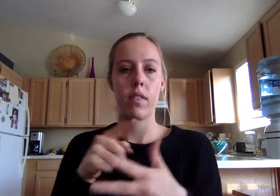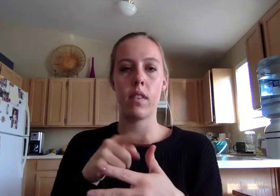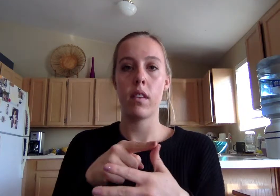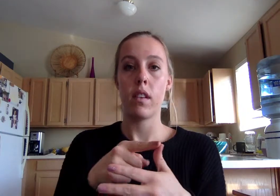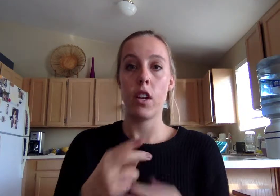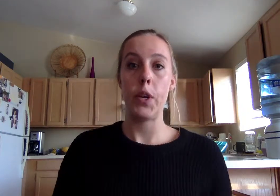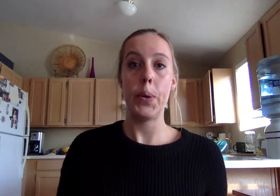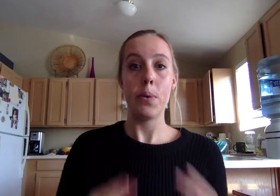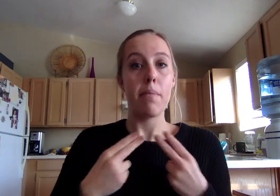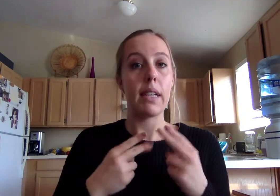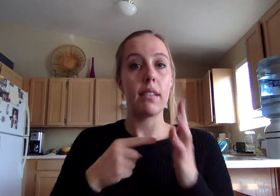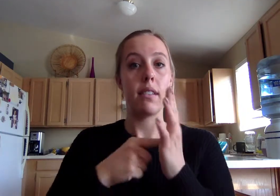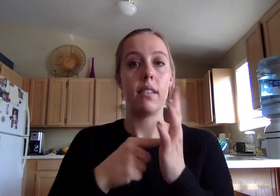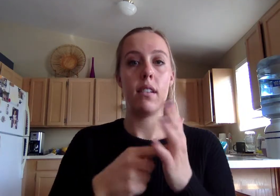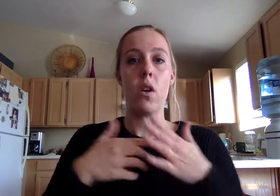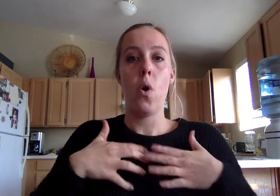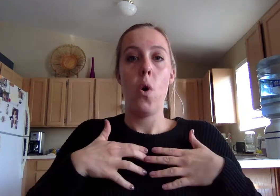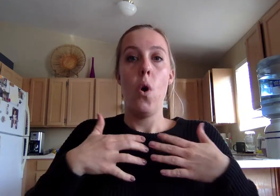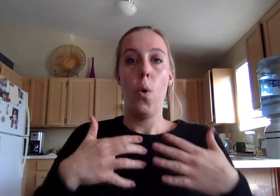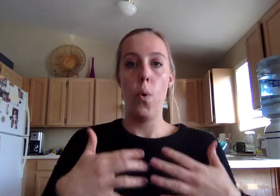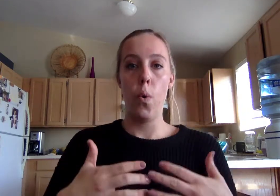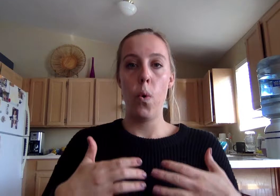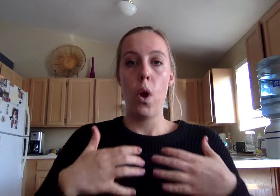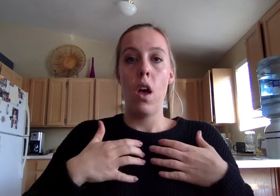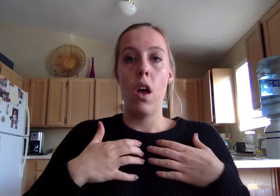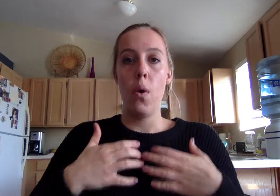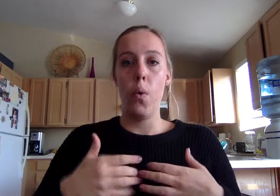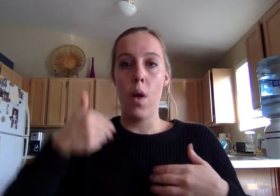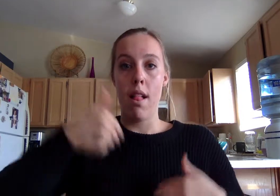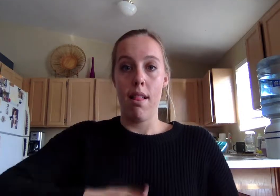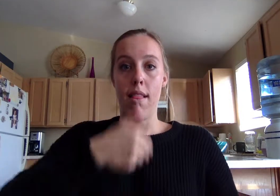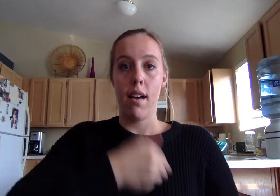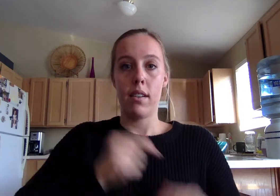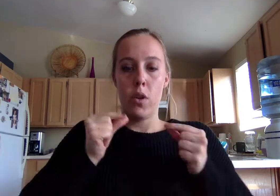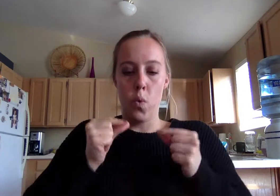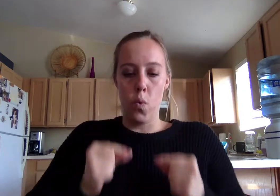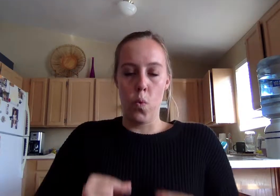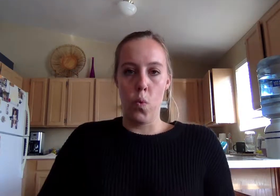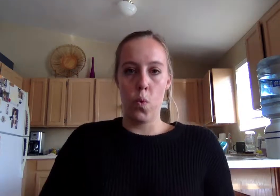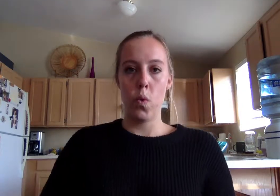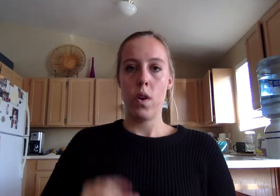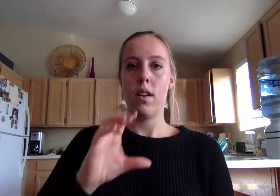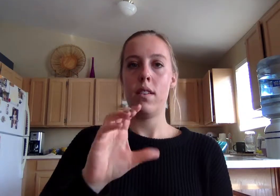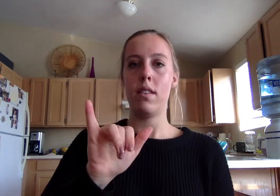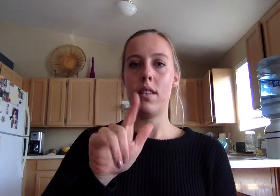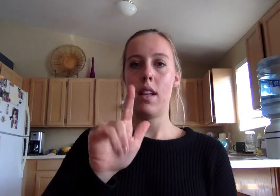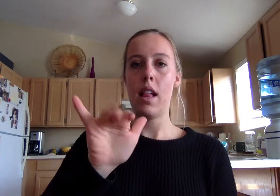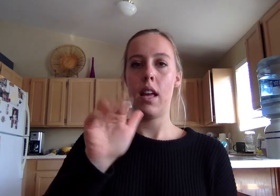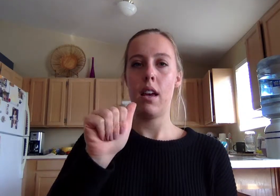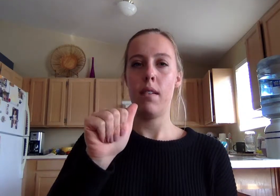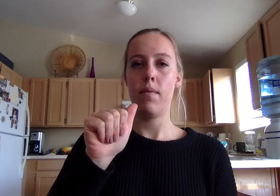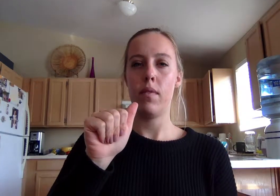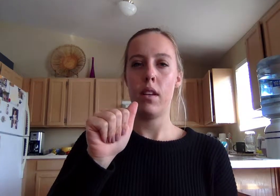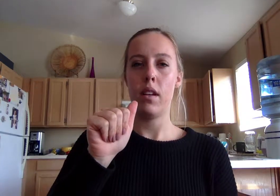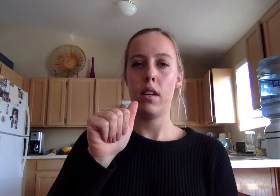example, the respiratory tract is lined with cells that have cilia. These are microscopic hair-like projections that